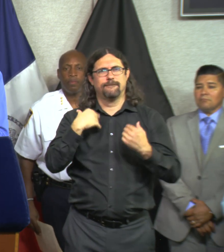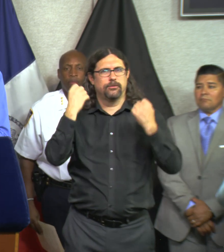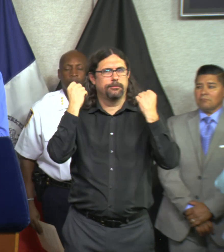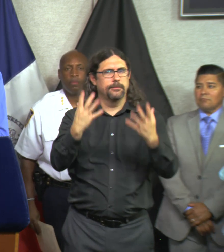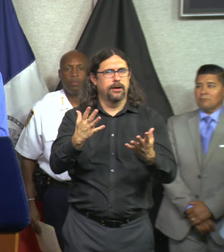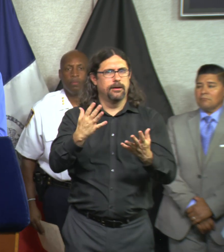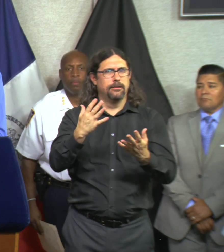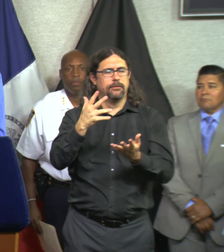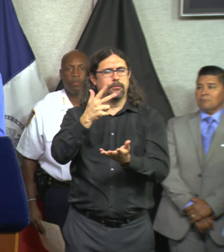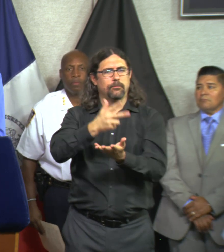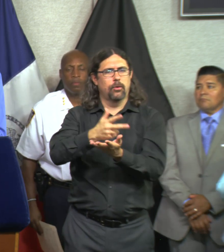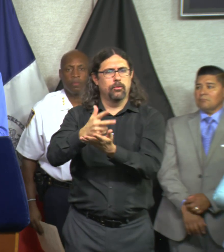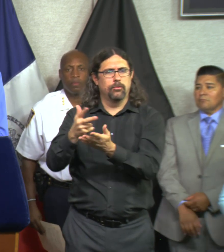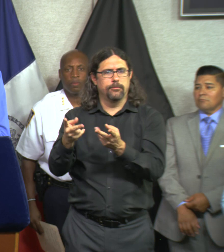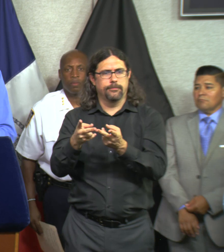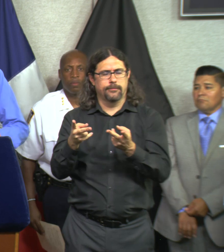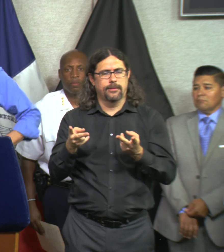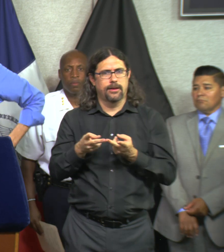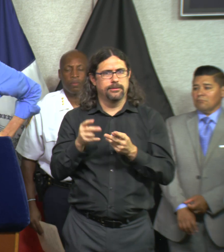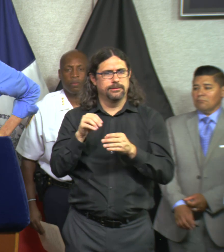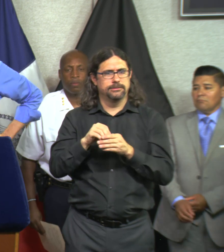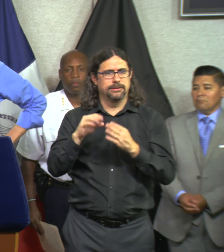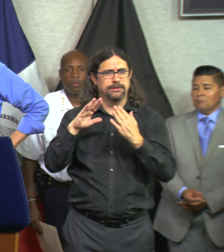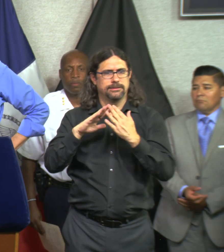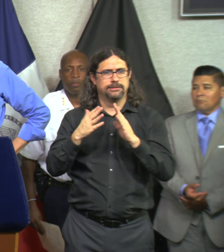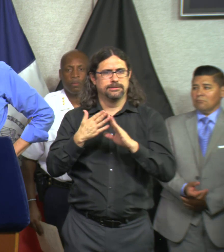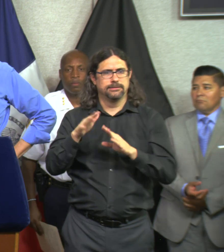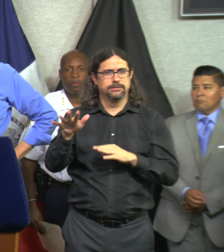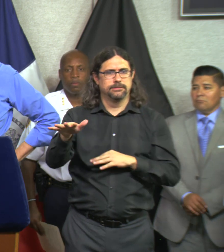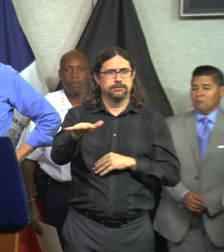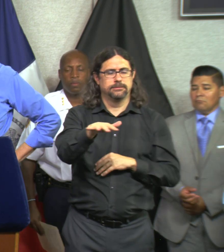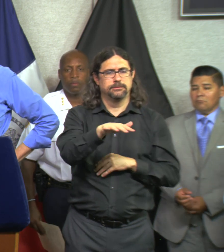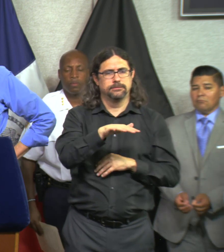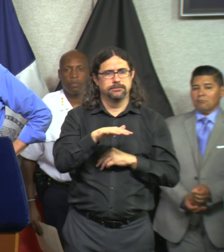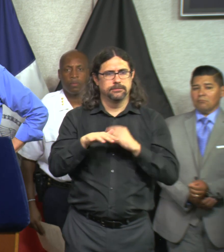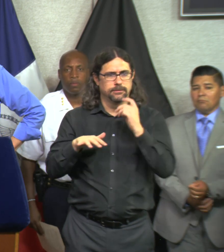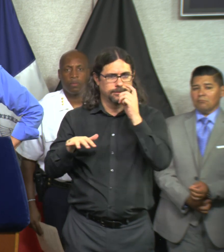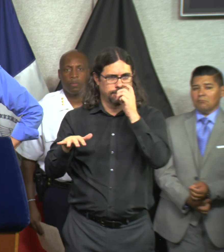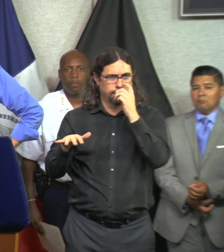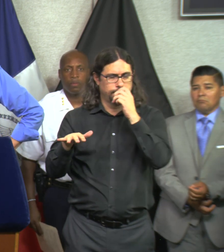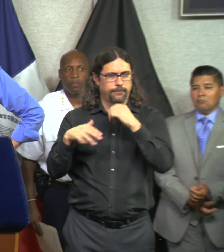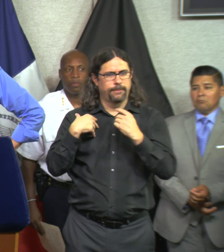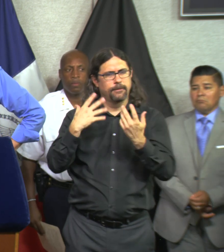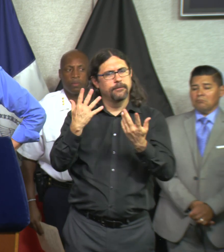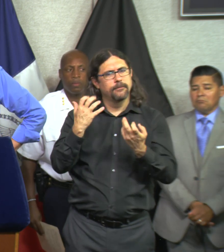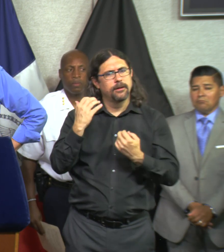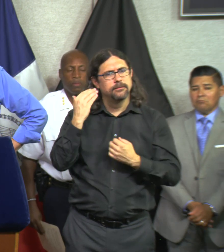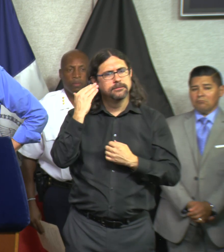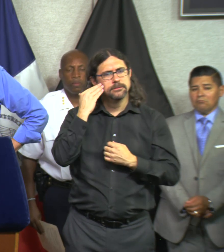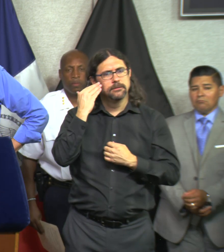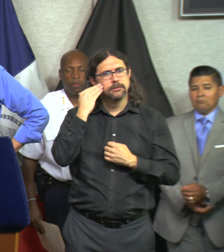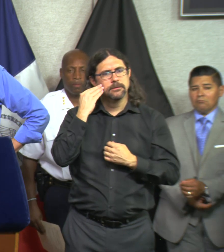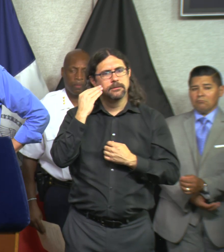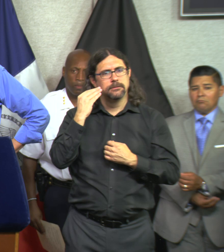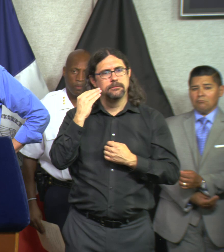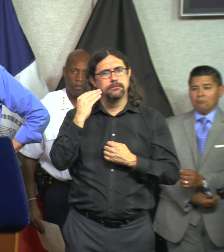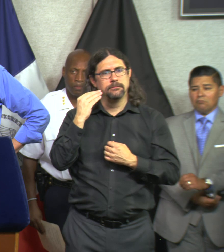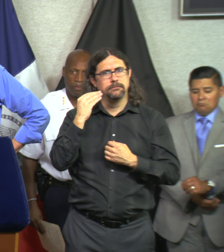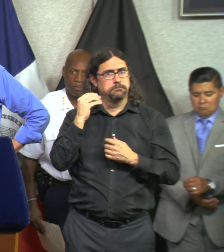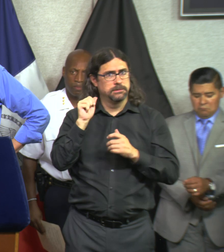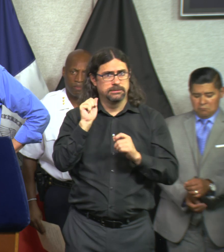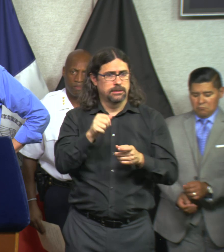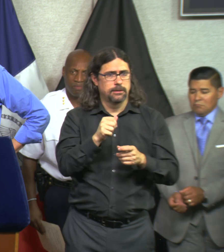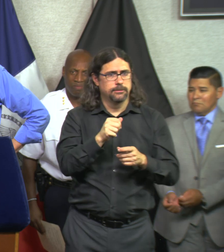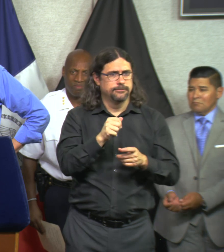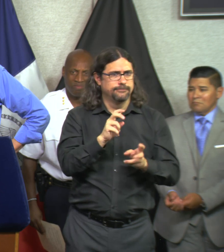more specific and complex than that. I think it really depends on where you're talking about. There are places where we need more parking